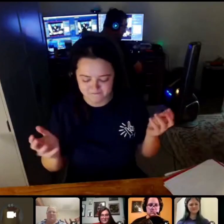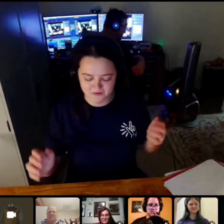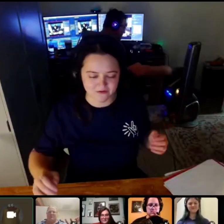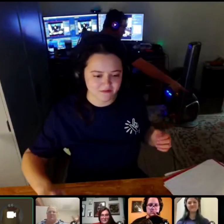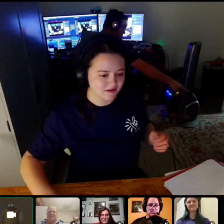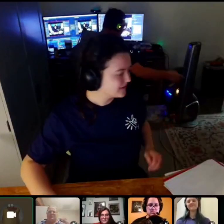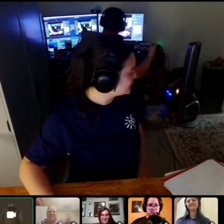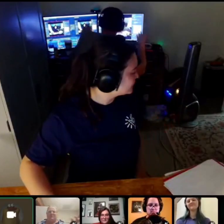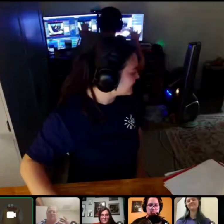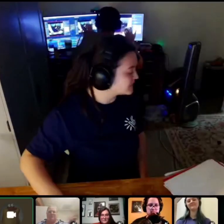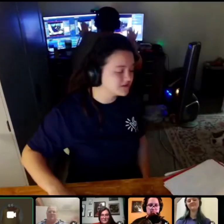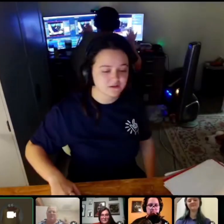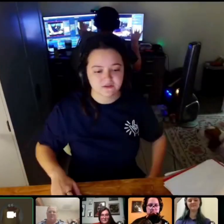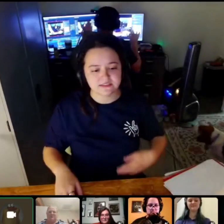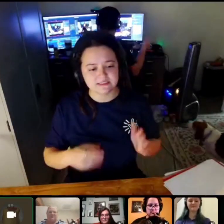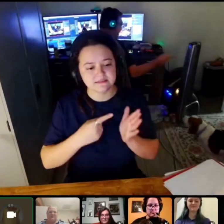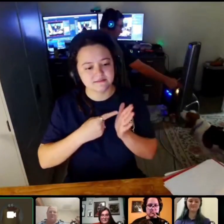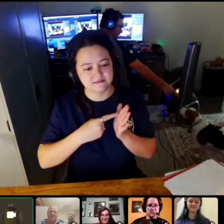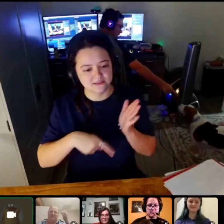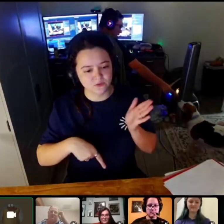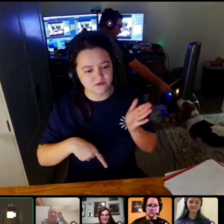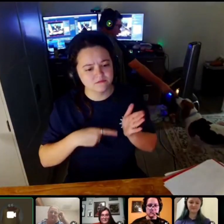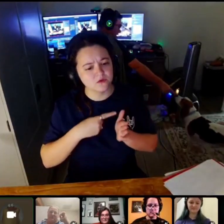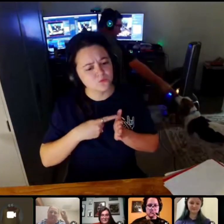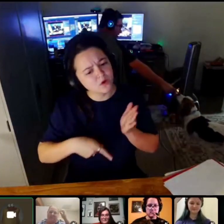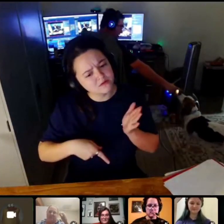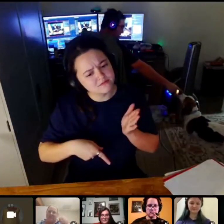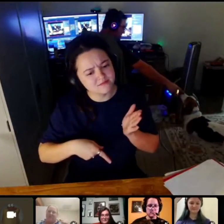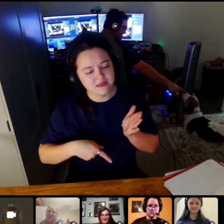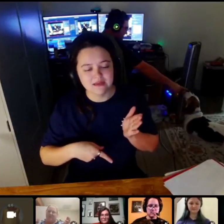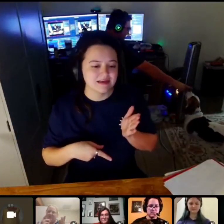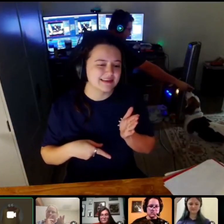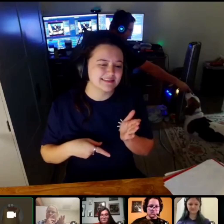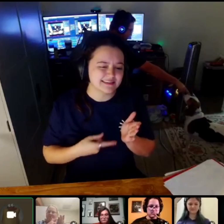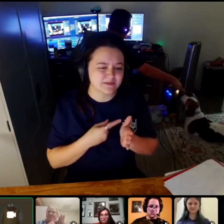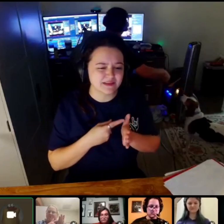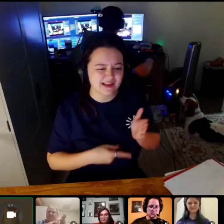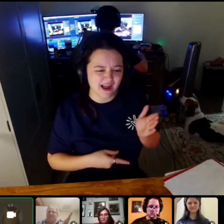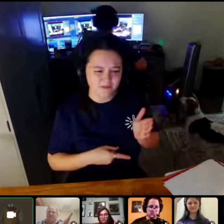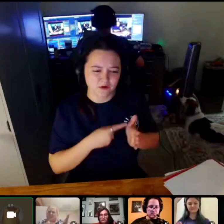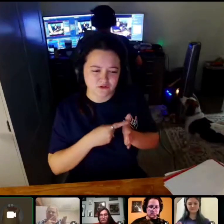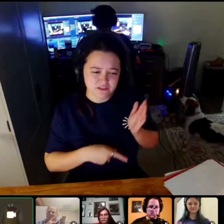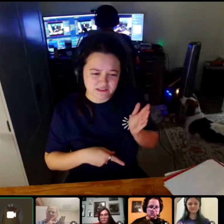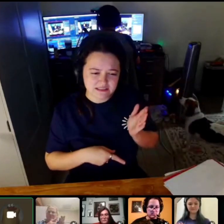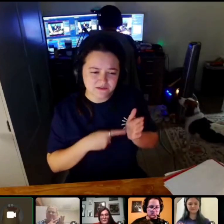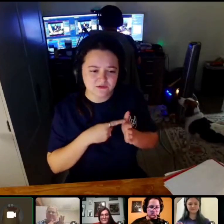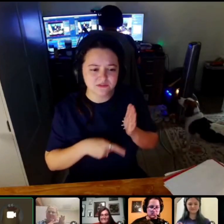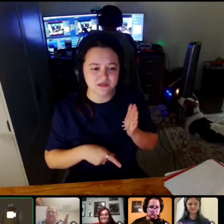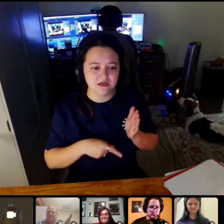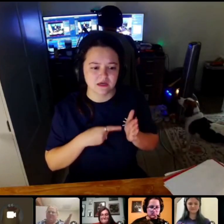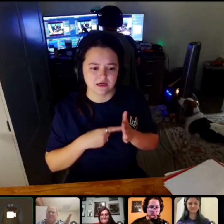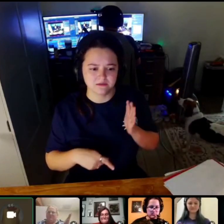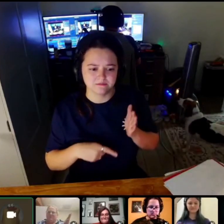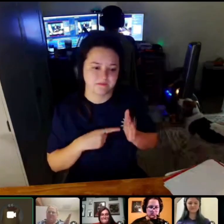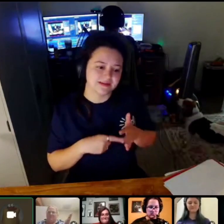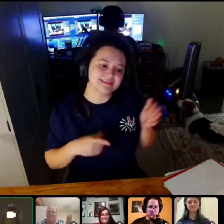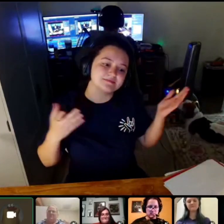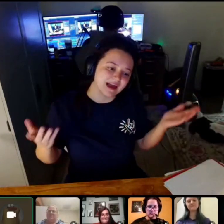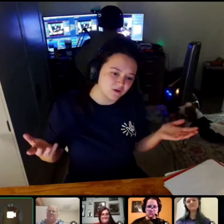Good. You might also see this one. It's not something that I personally use, but it's out there,